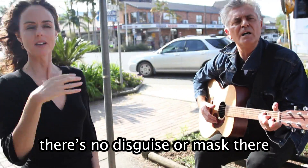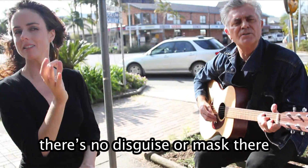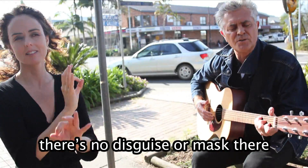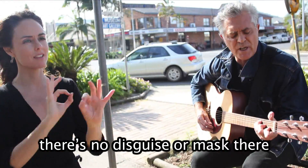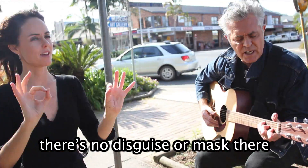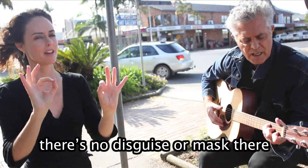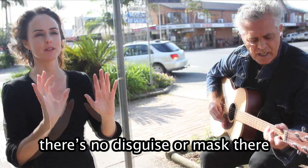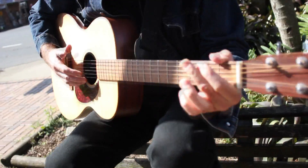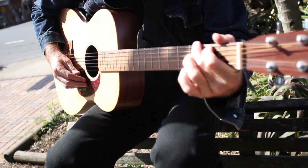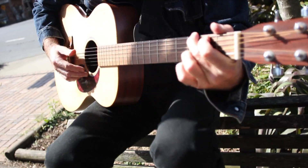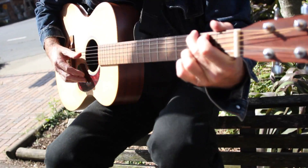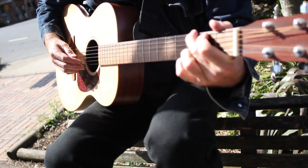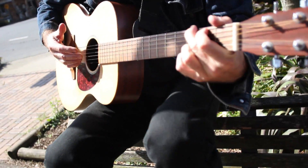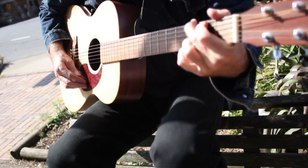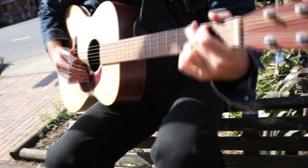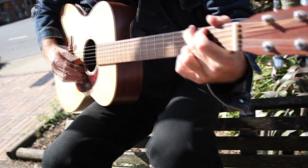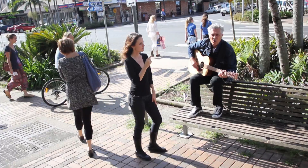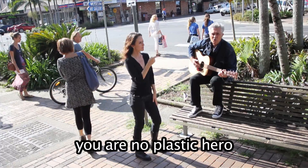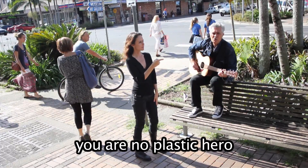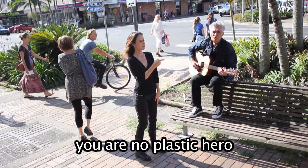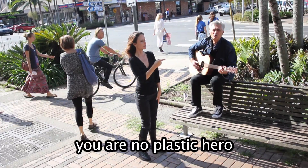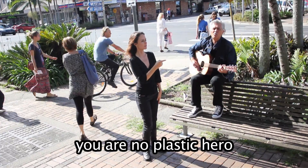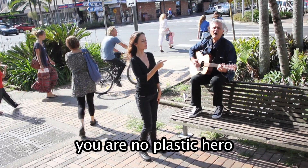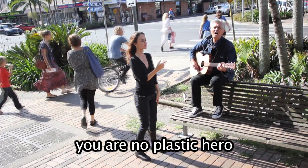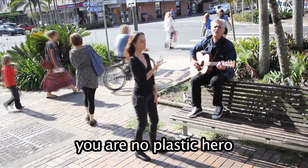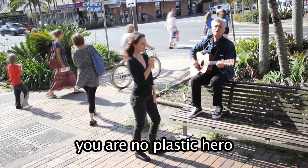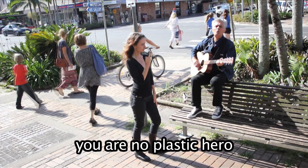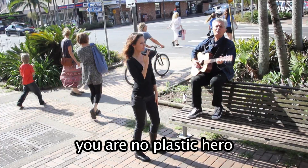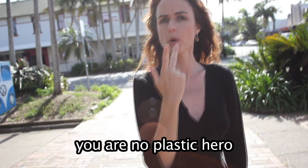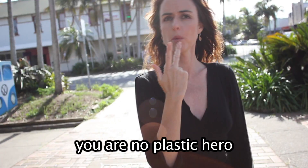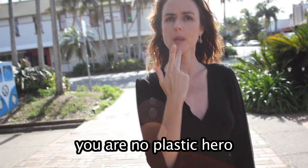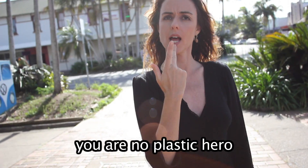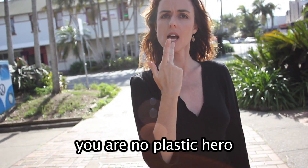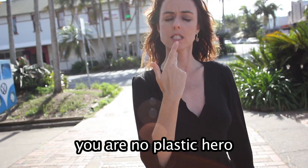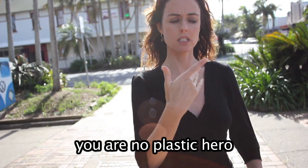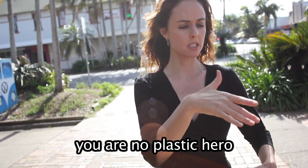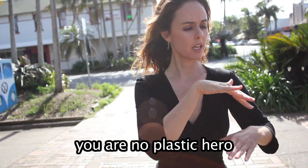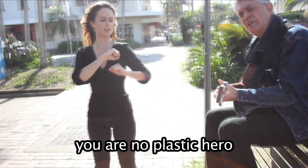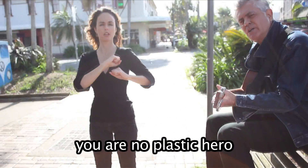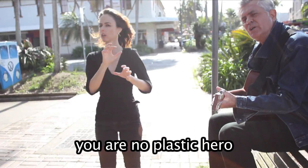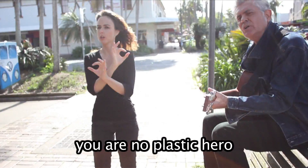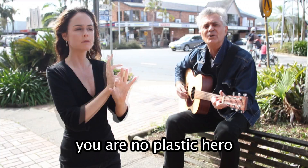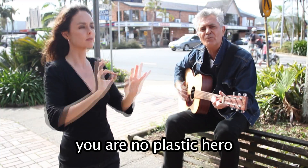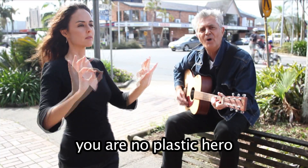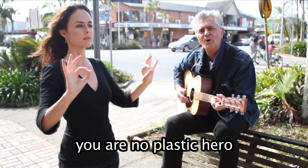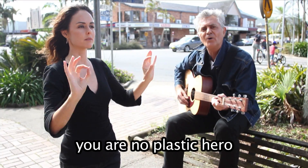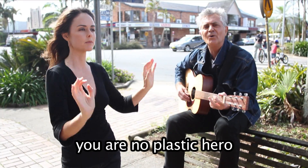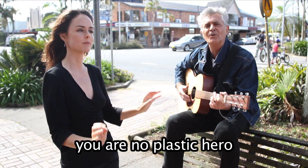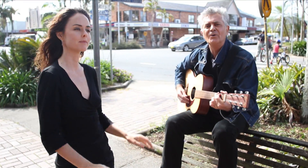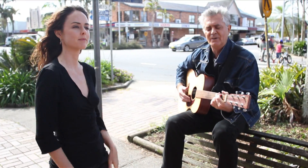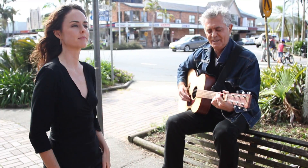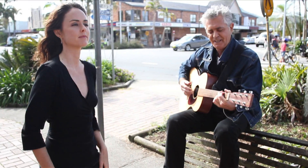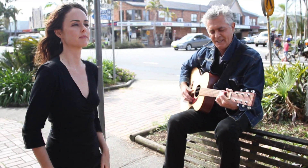mask veil. You are no plastic hero,